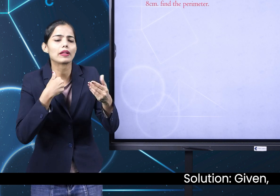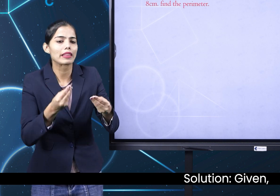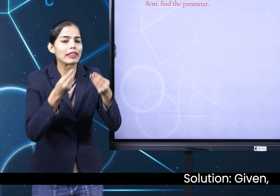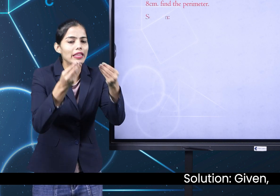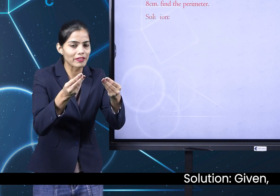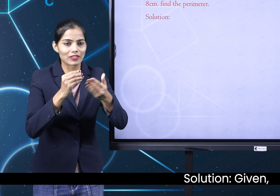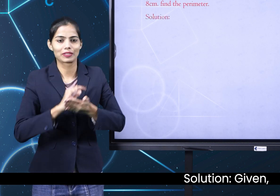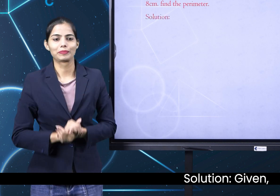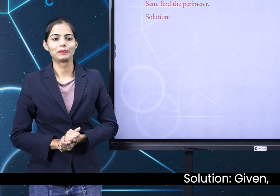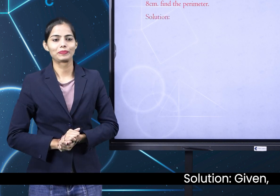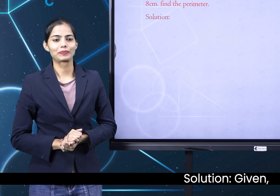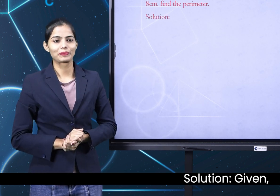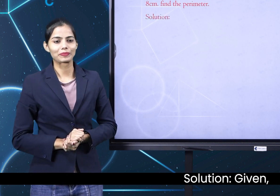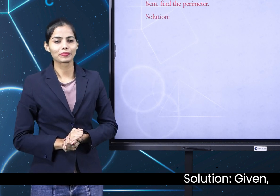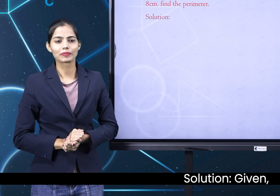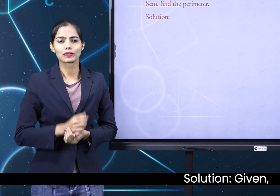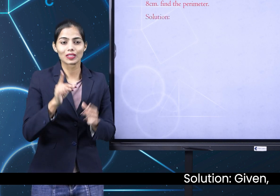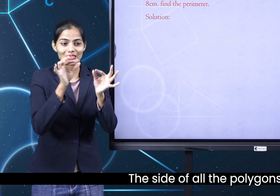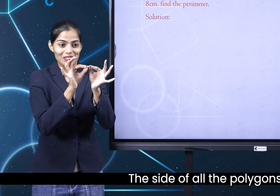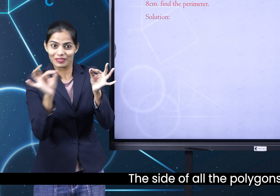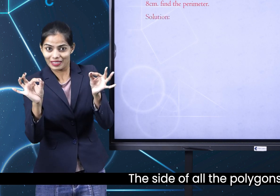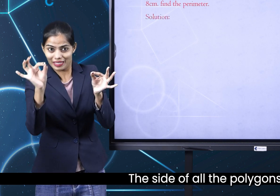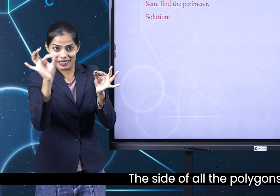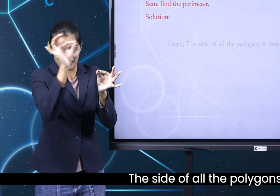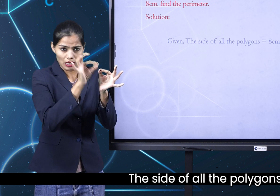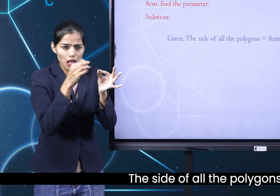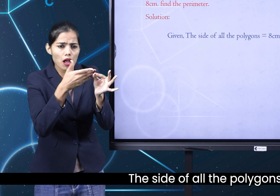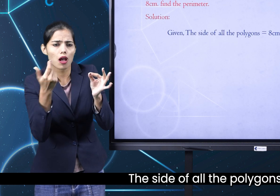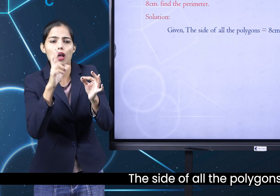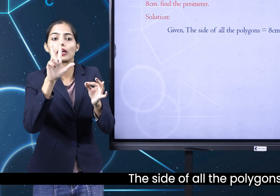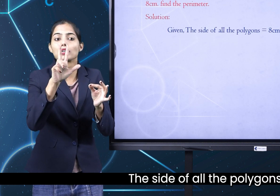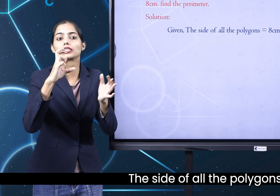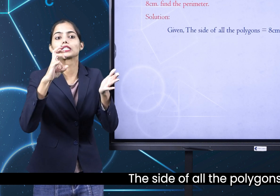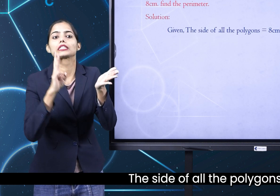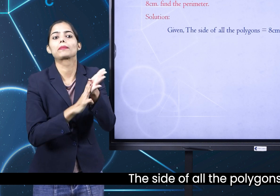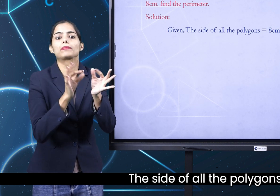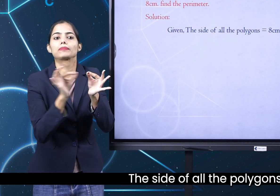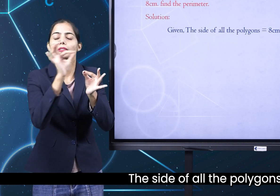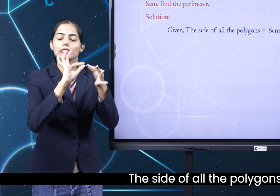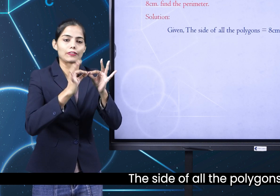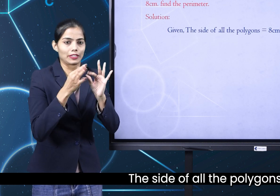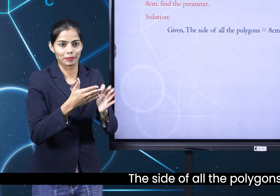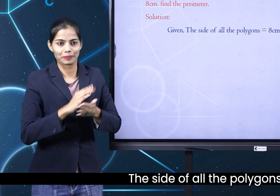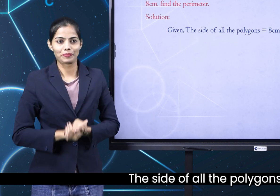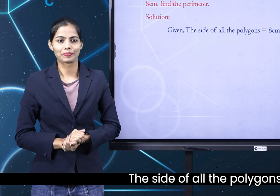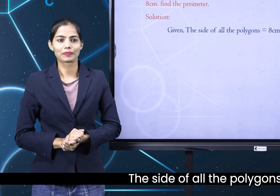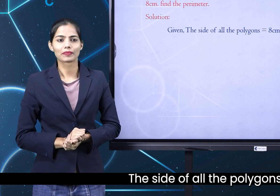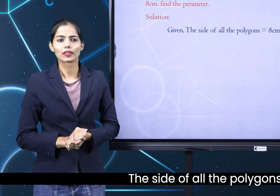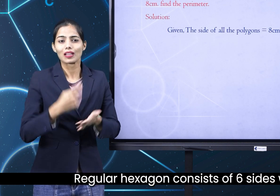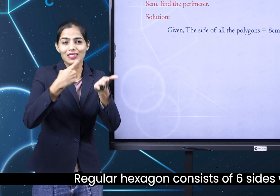Solution. Given the side of all the polygons is equal to 8 cm.